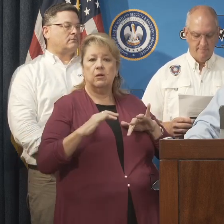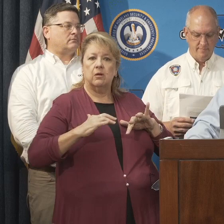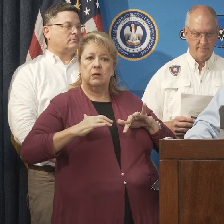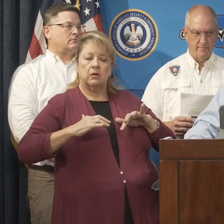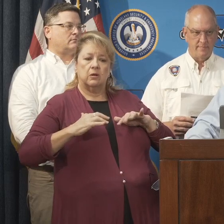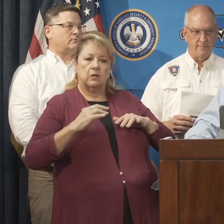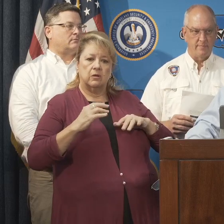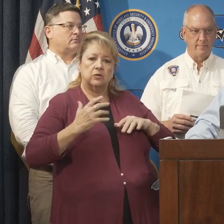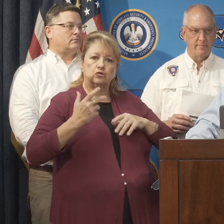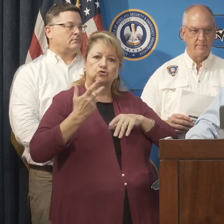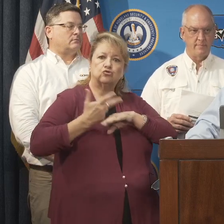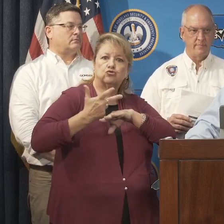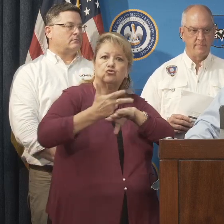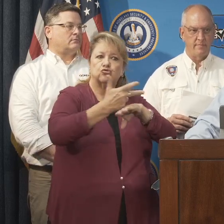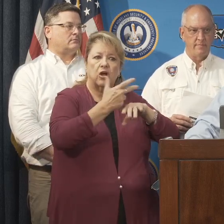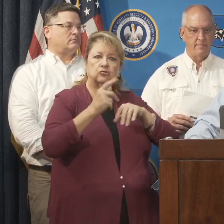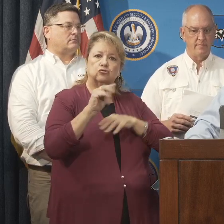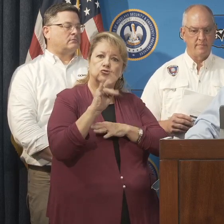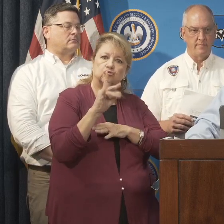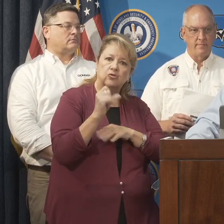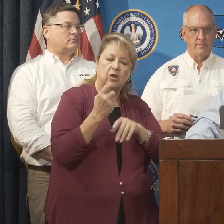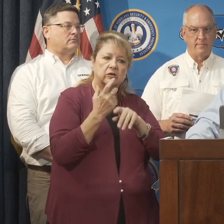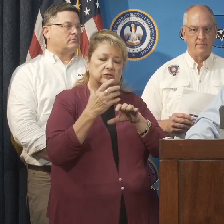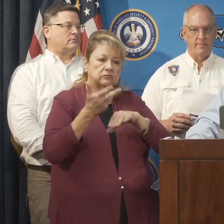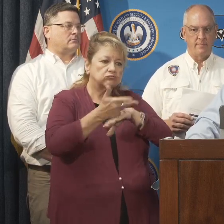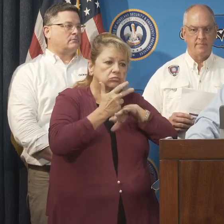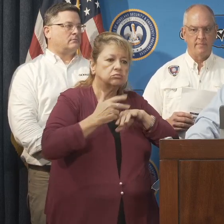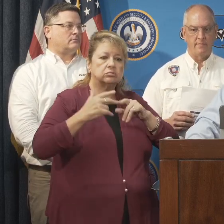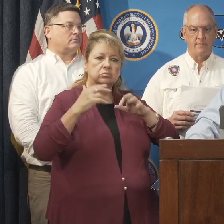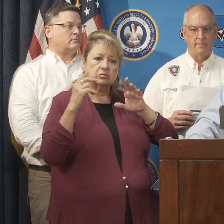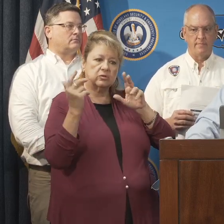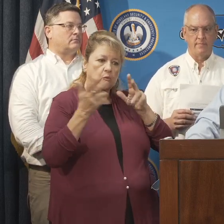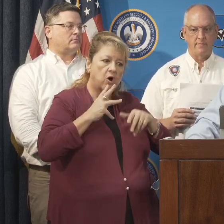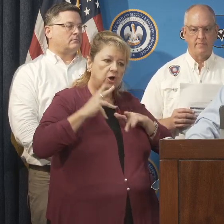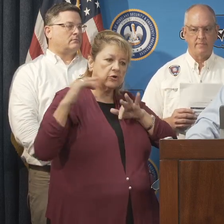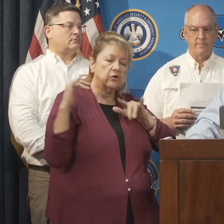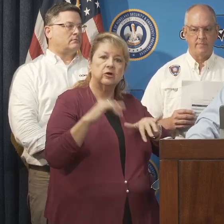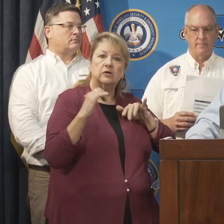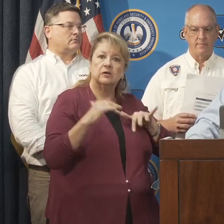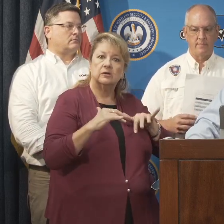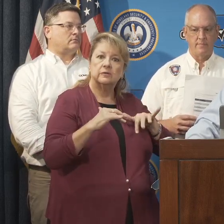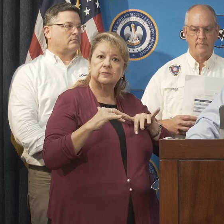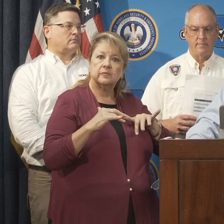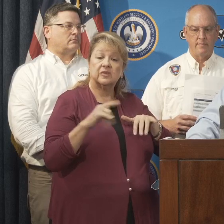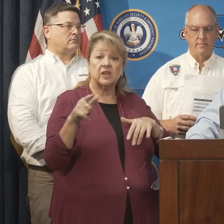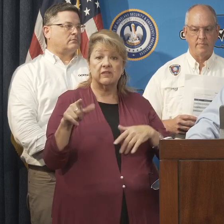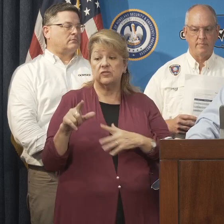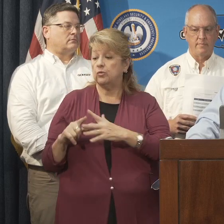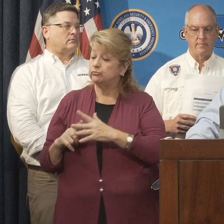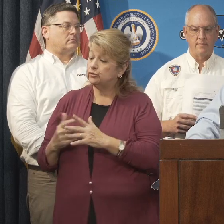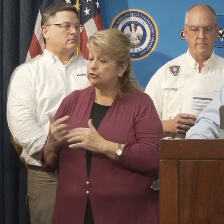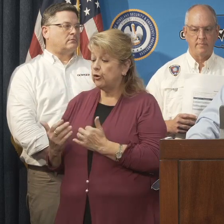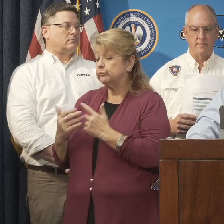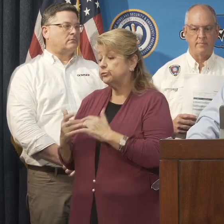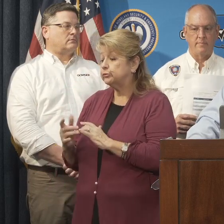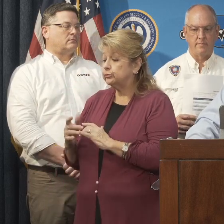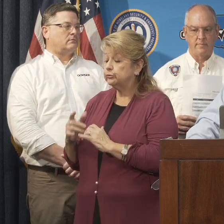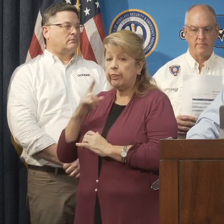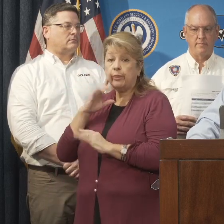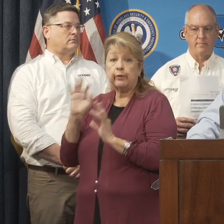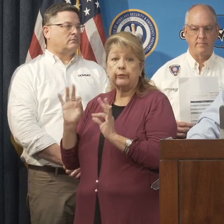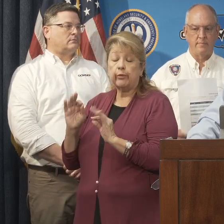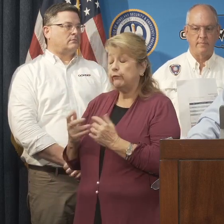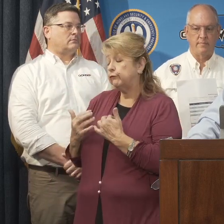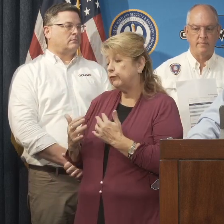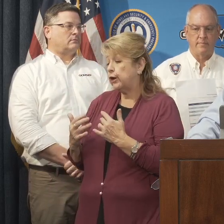if you have another fire, you've got to get assets there, because if not, then that fire can, quote, start running towards structures, running towards a city, and we